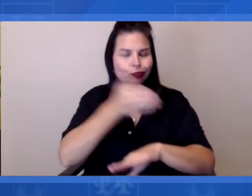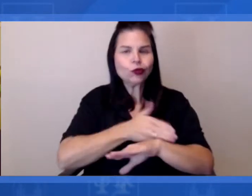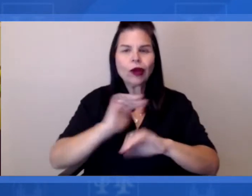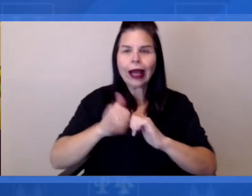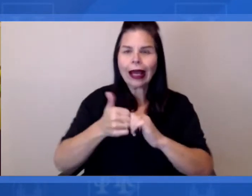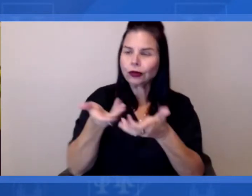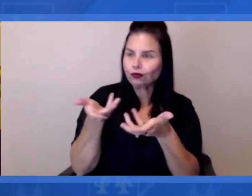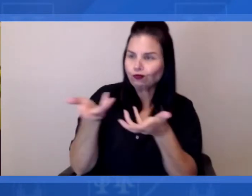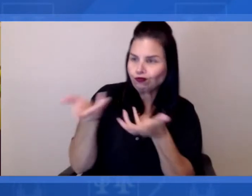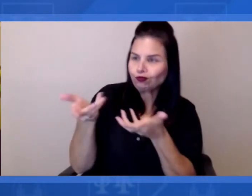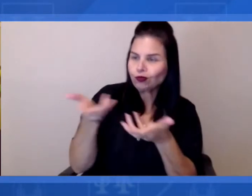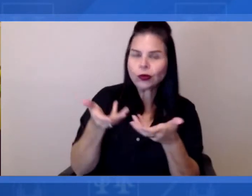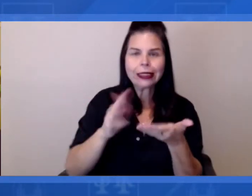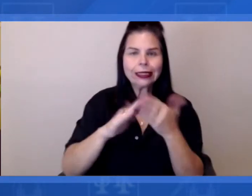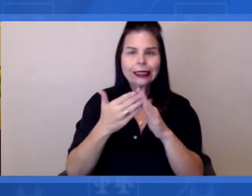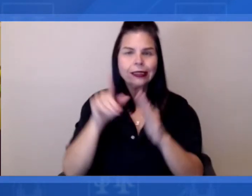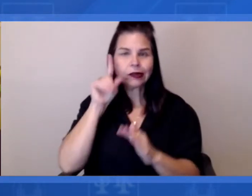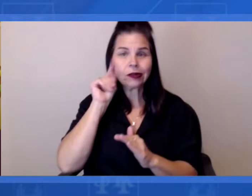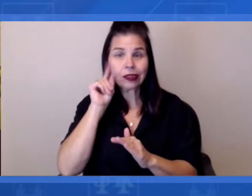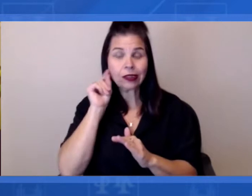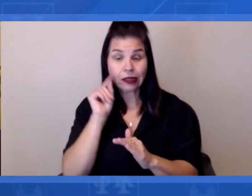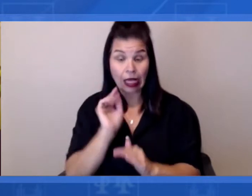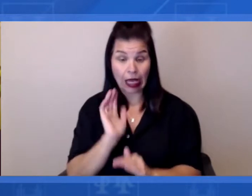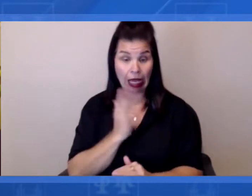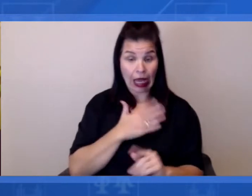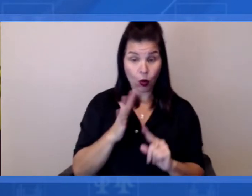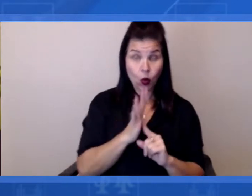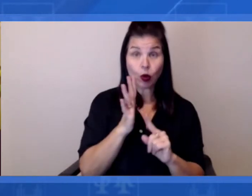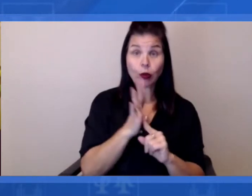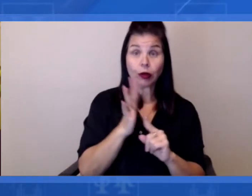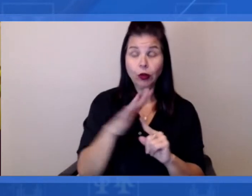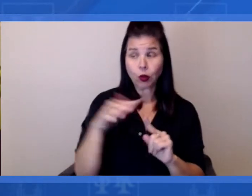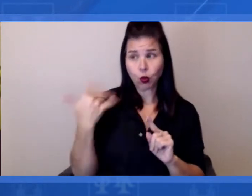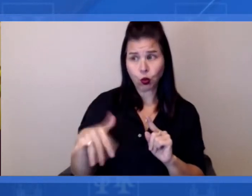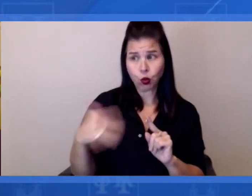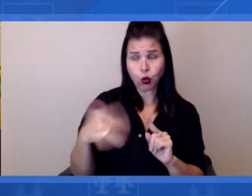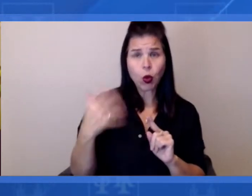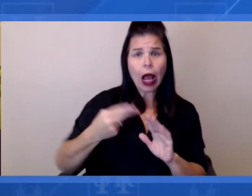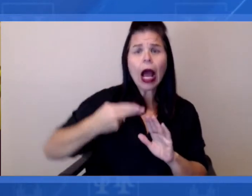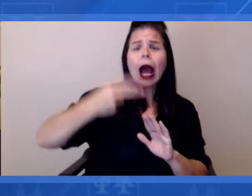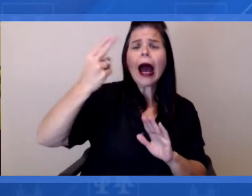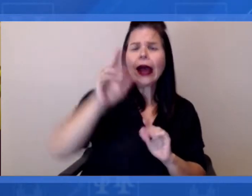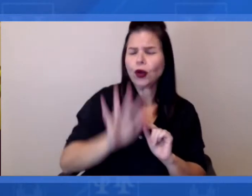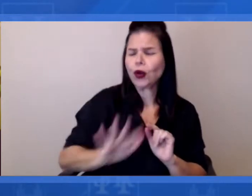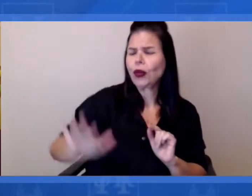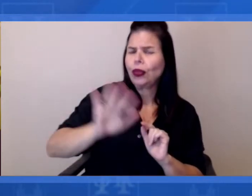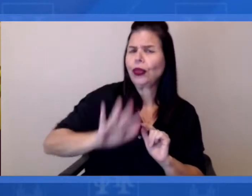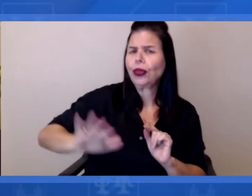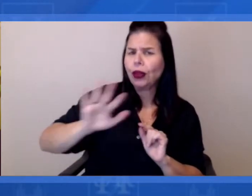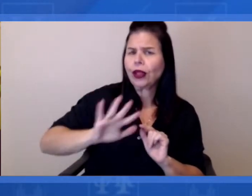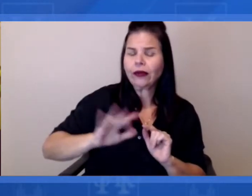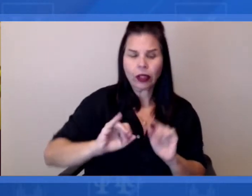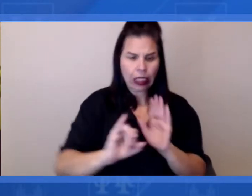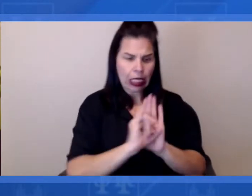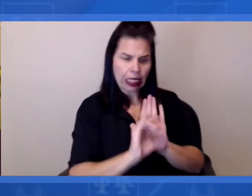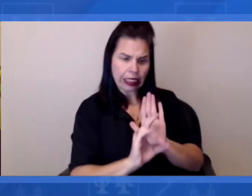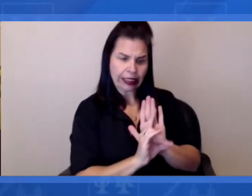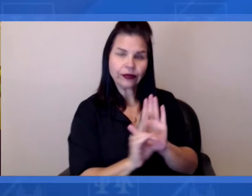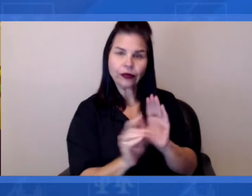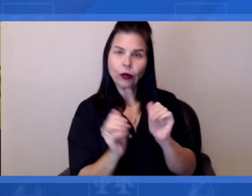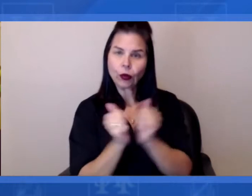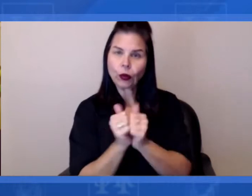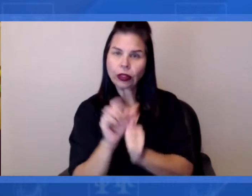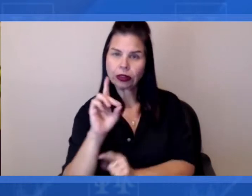Hamilton has a higher than average population of individuals who identify with having a disability